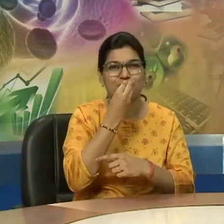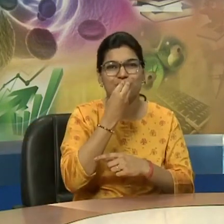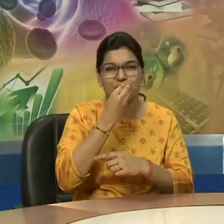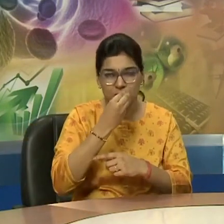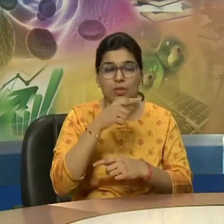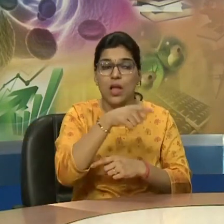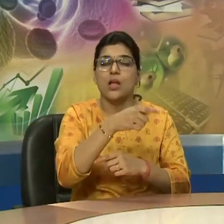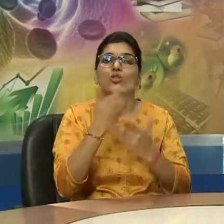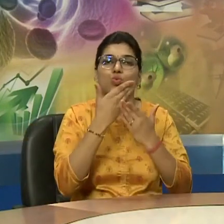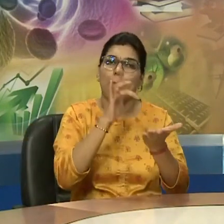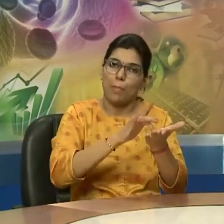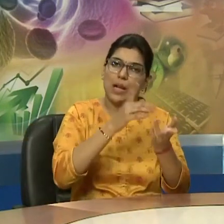In the school